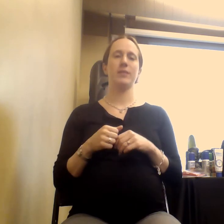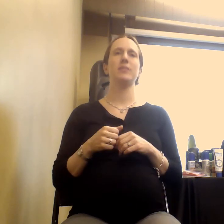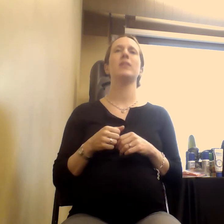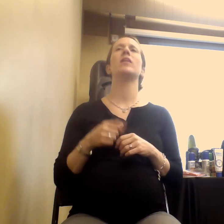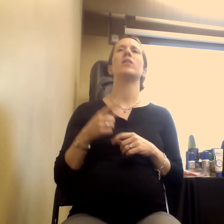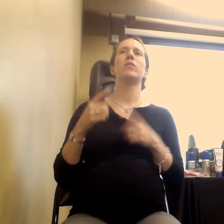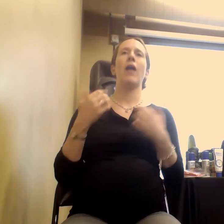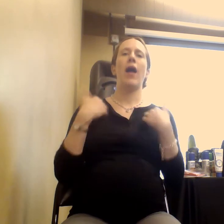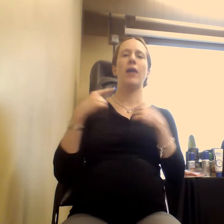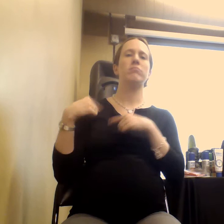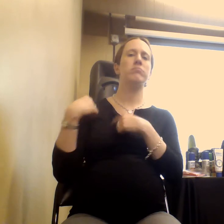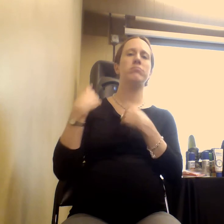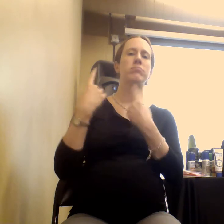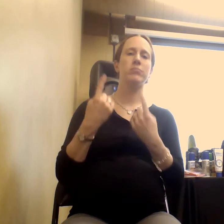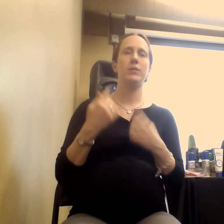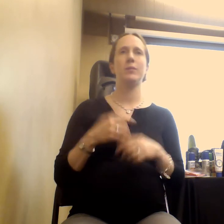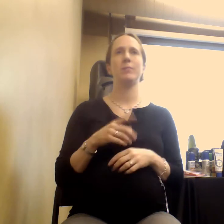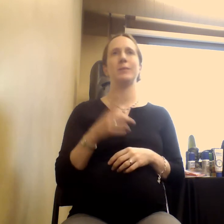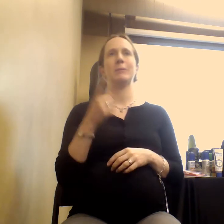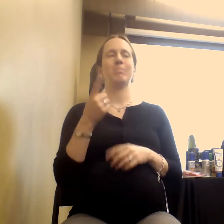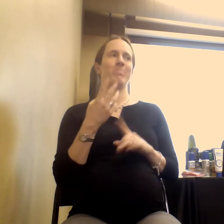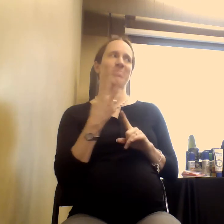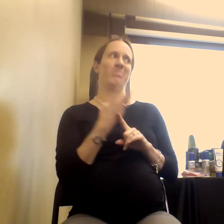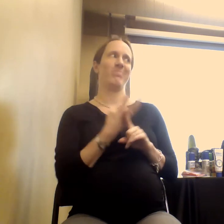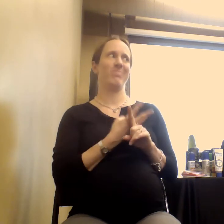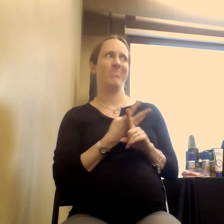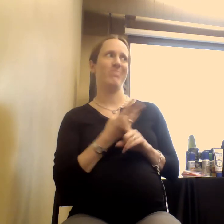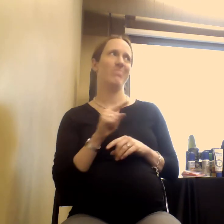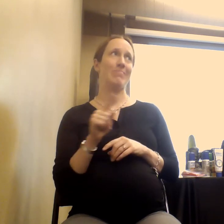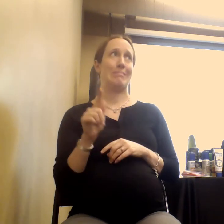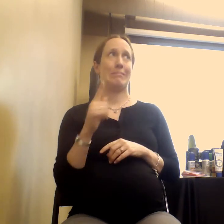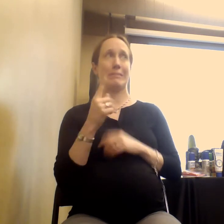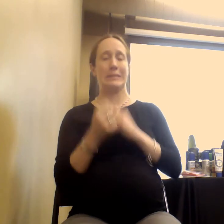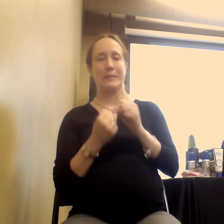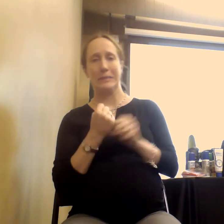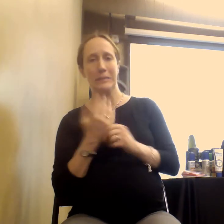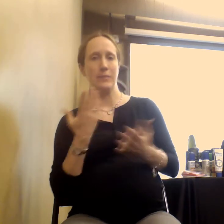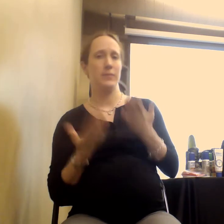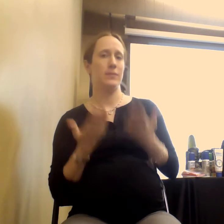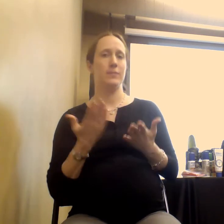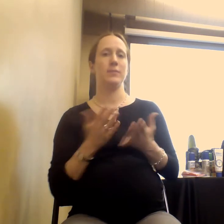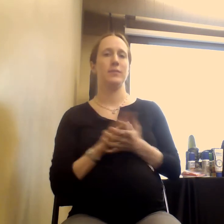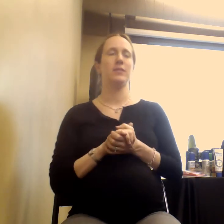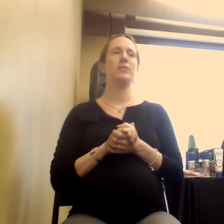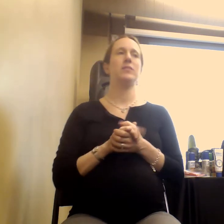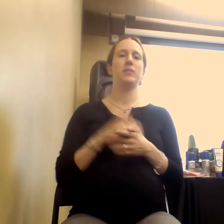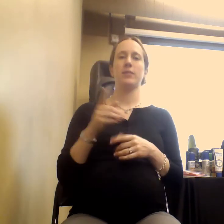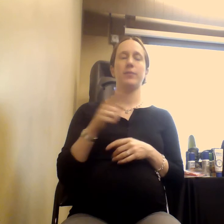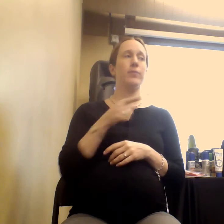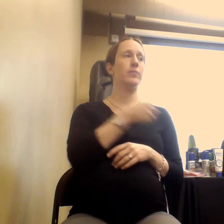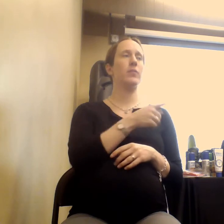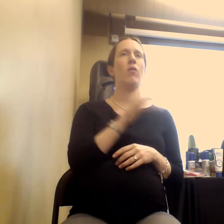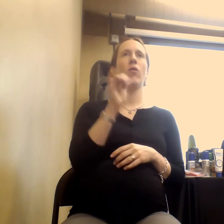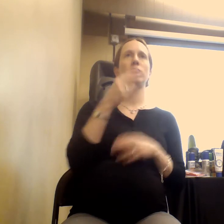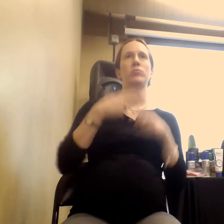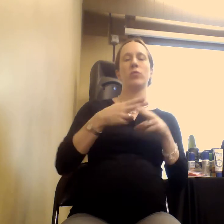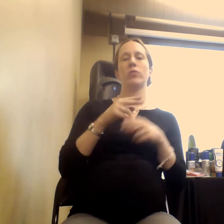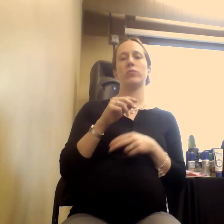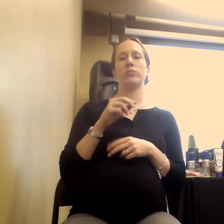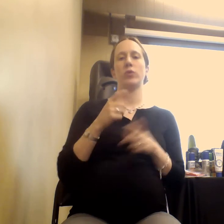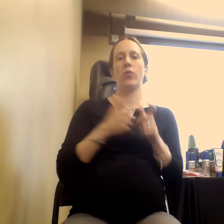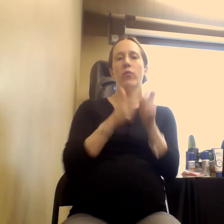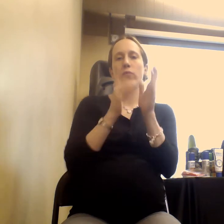people can take up to a year to recover from black toe. It's also called runner's toe. Huh? It's also called runner's toe. Yeah, runner's toe, same thing. I actually have